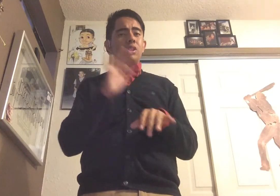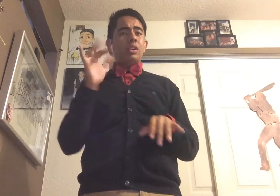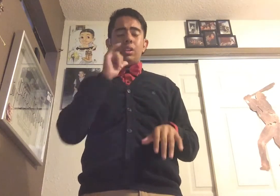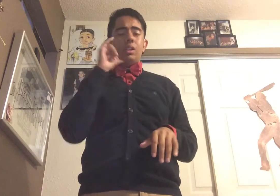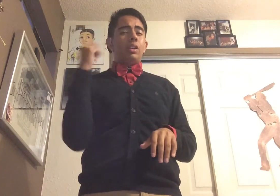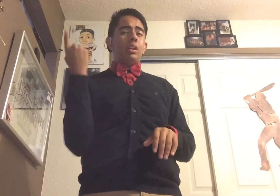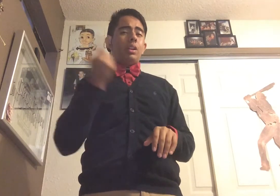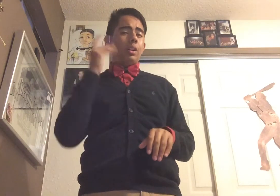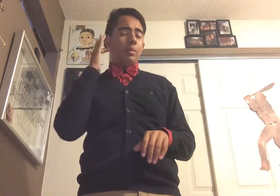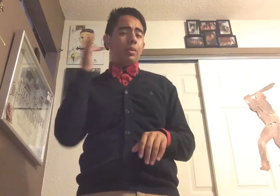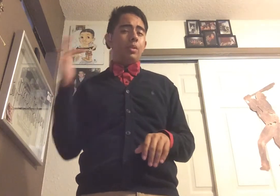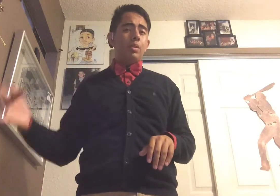Always go.